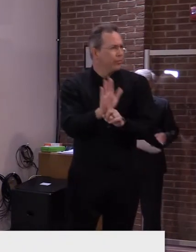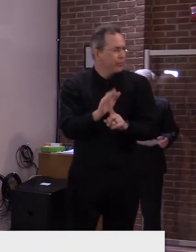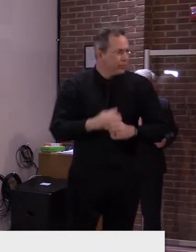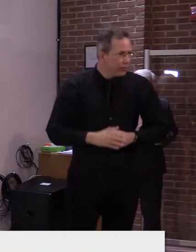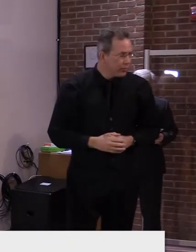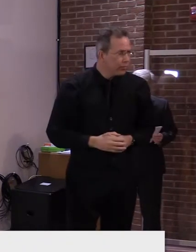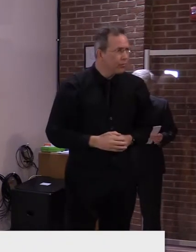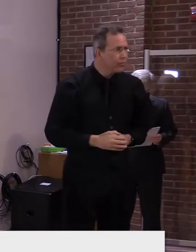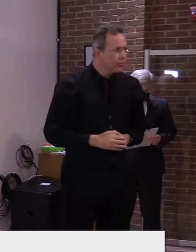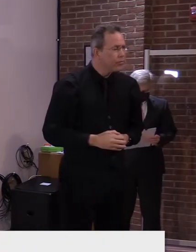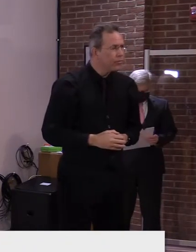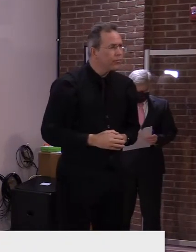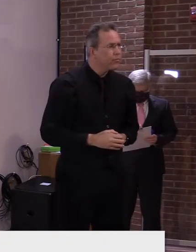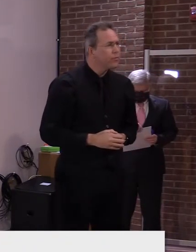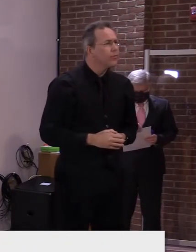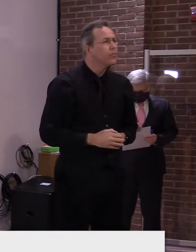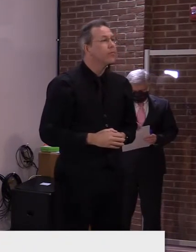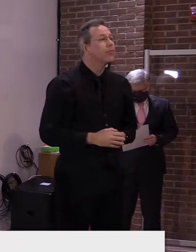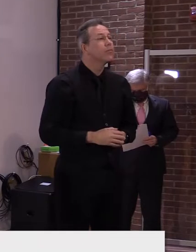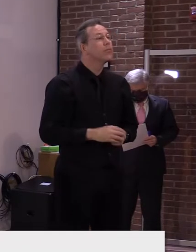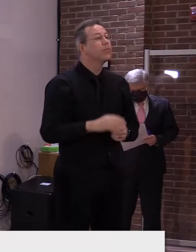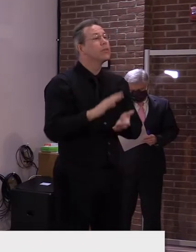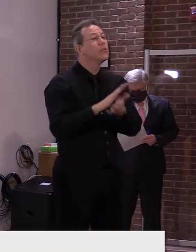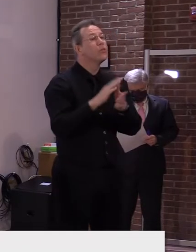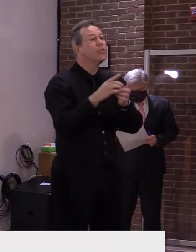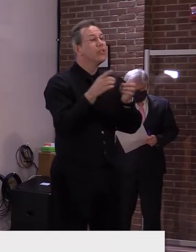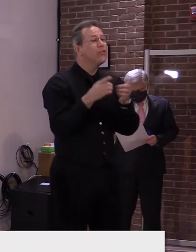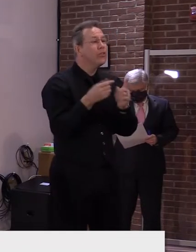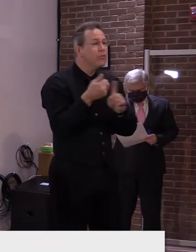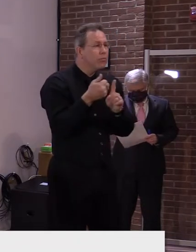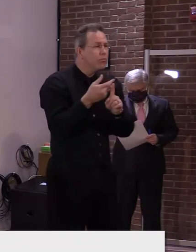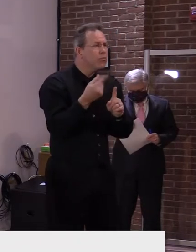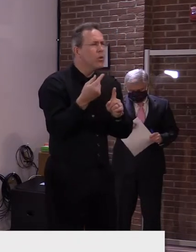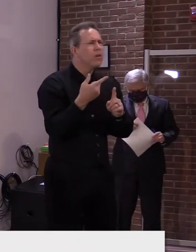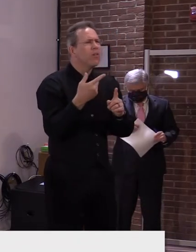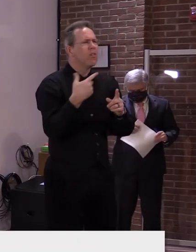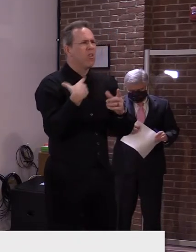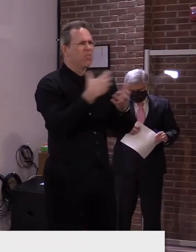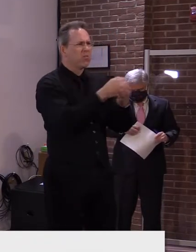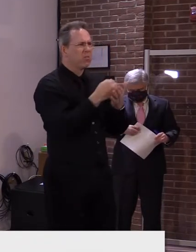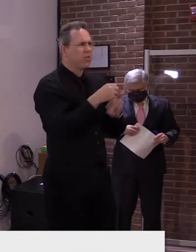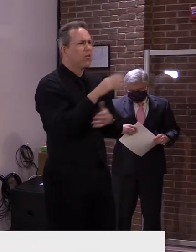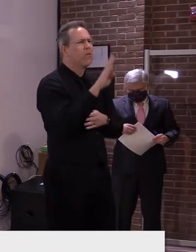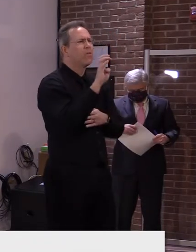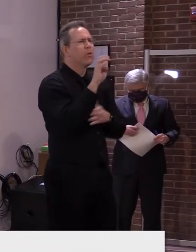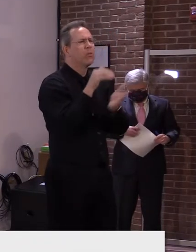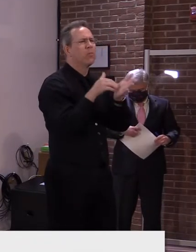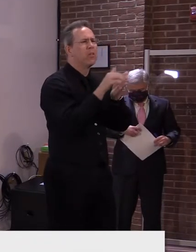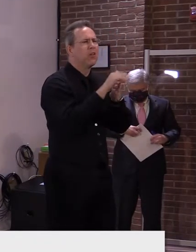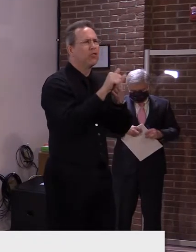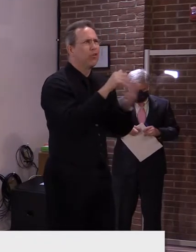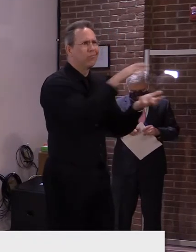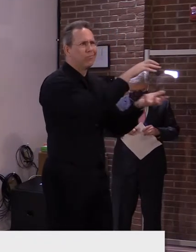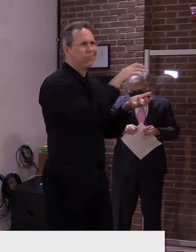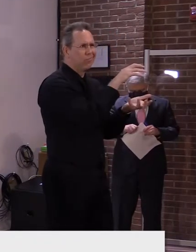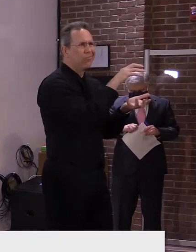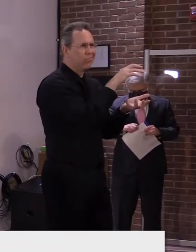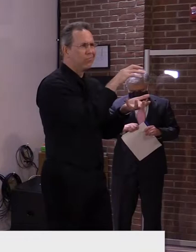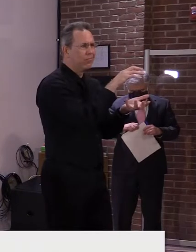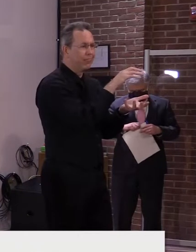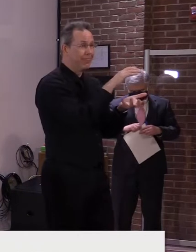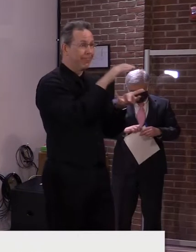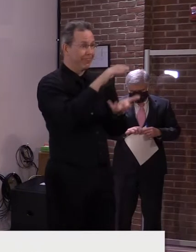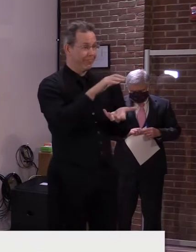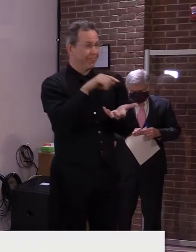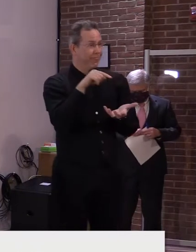All told, school districts will receive over $398 million in federal funds in Vermont to be